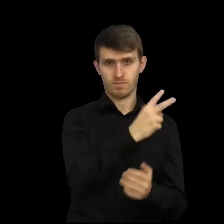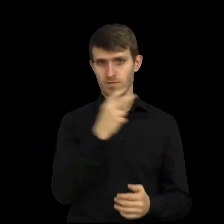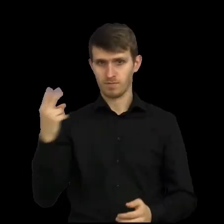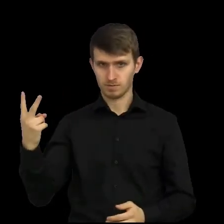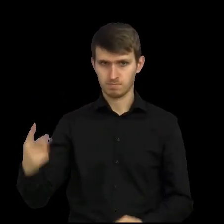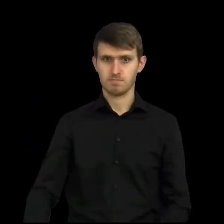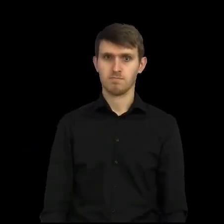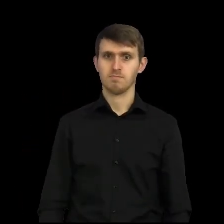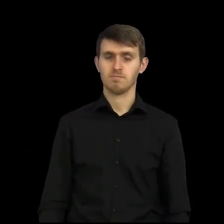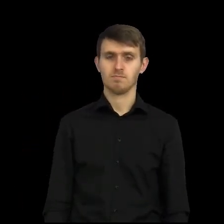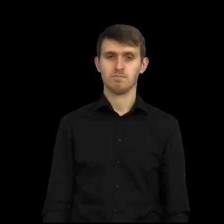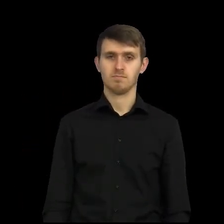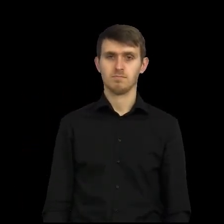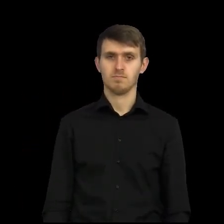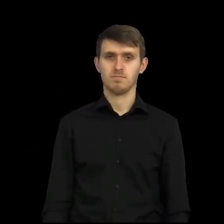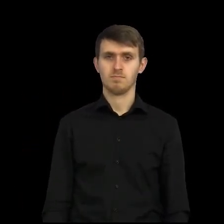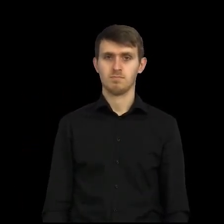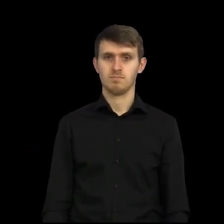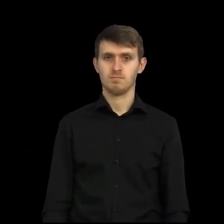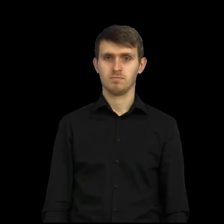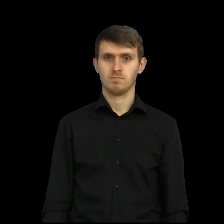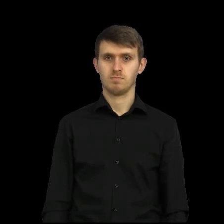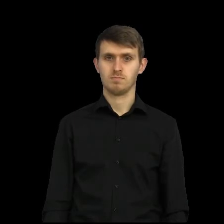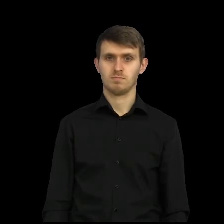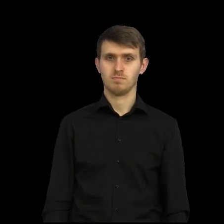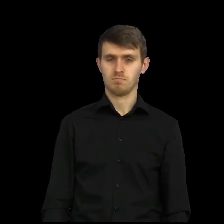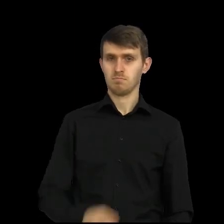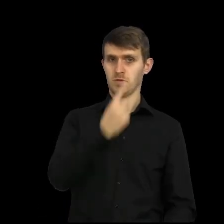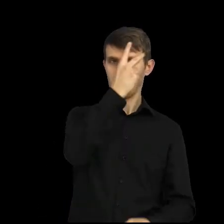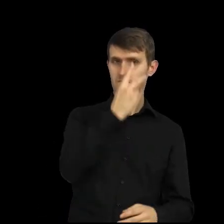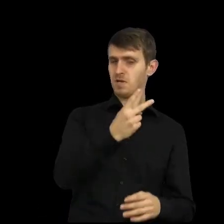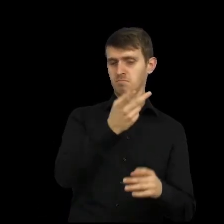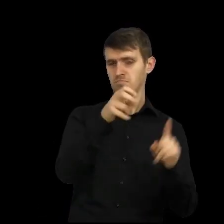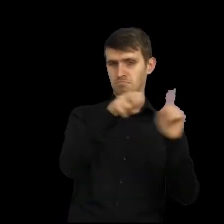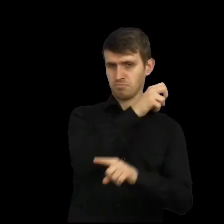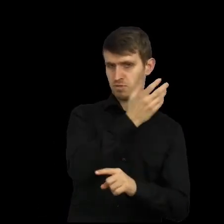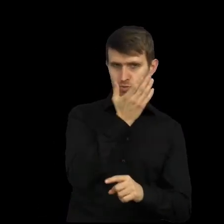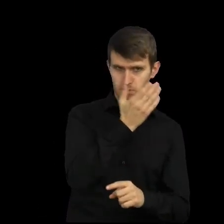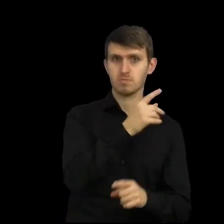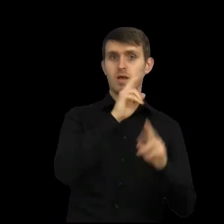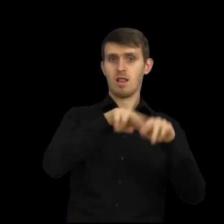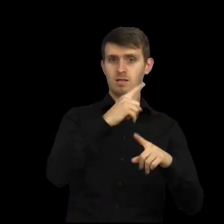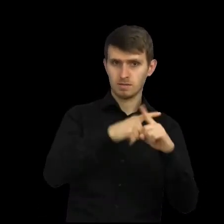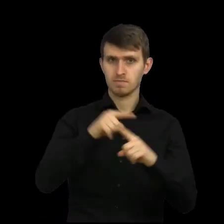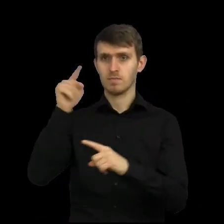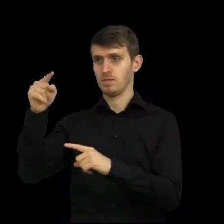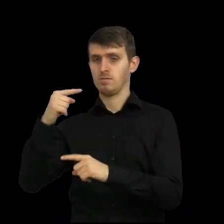2. Divide both sides by 2. And we get x is equal to negative 3. So we've gotten